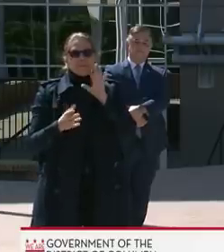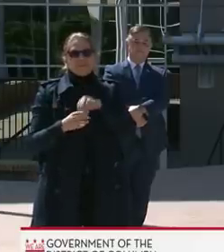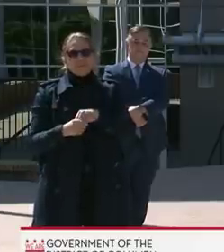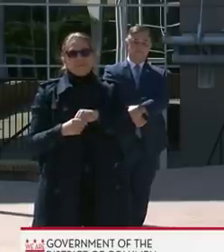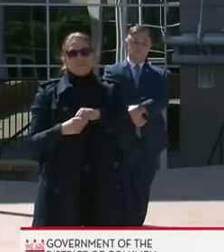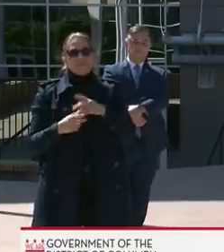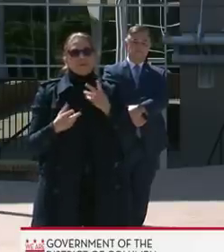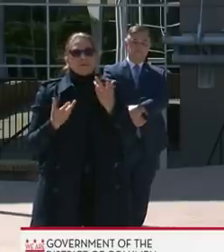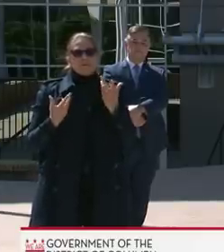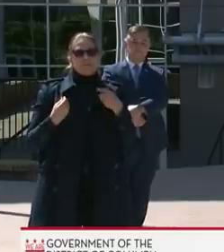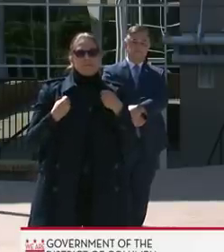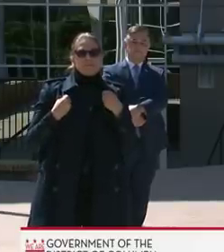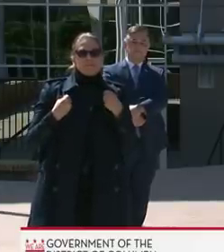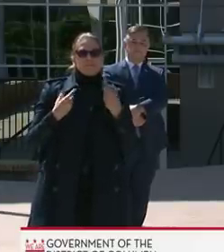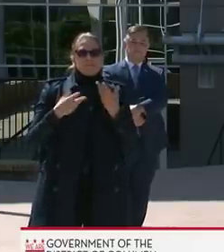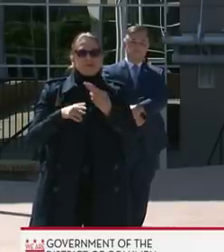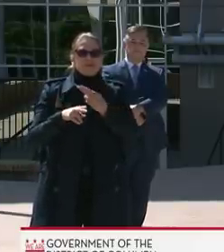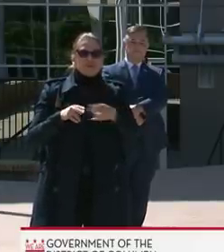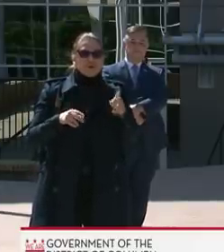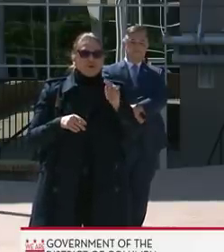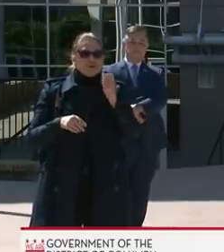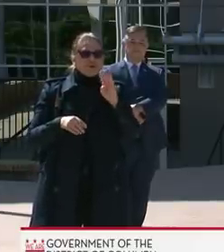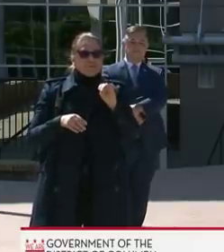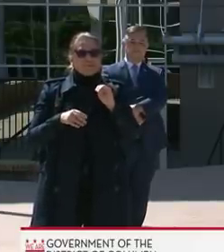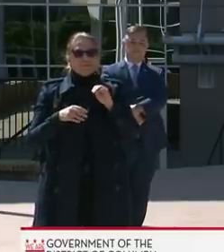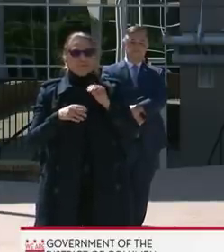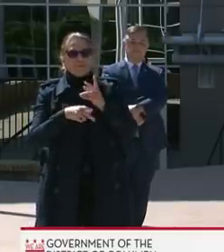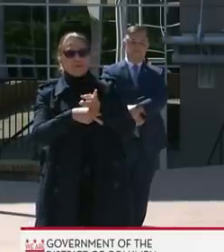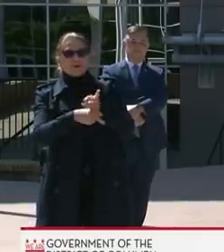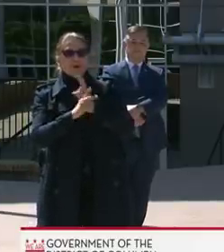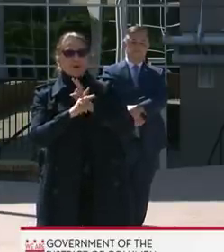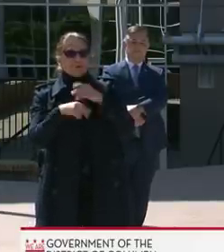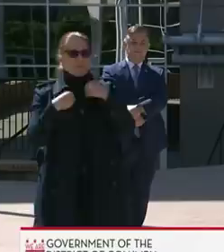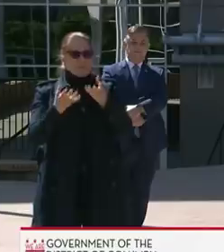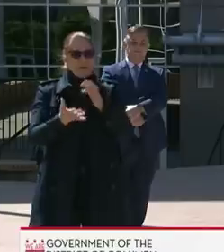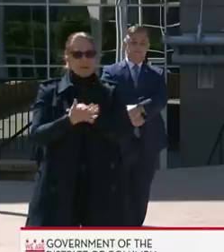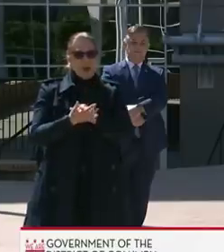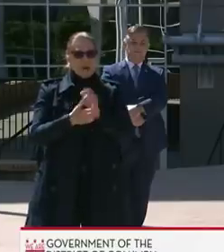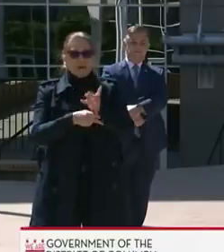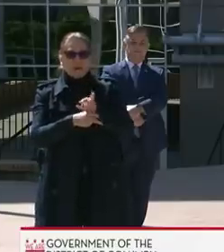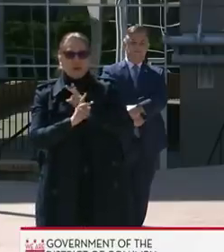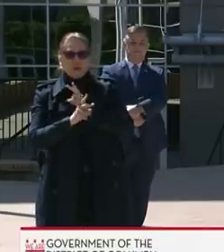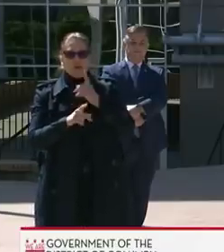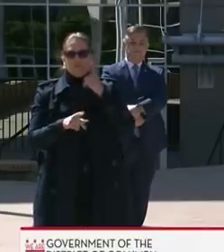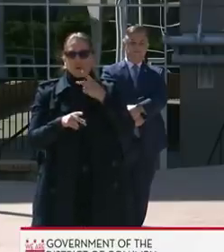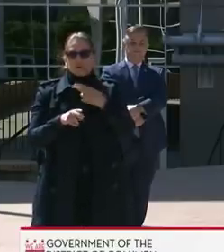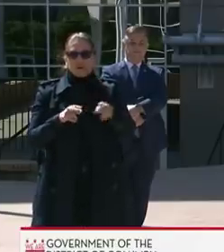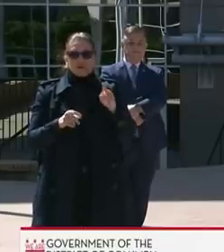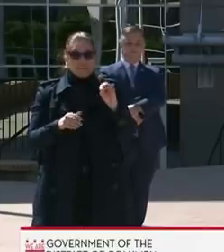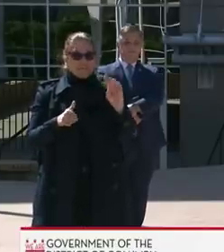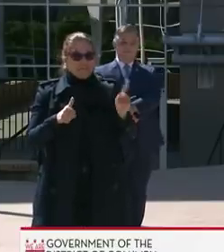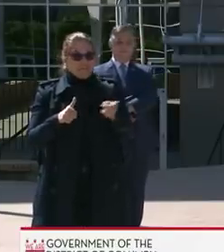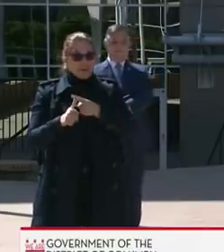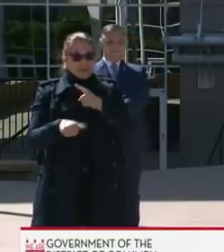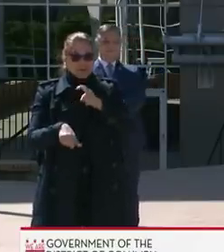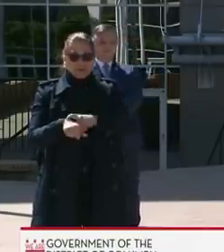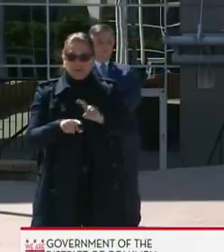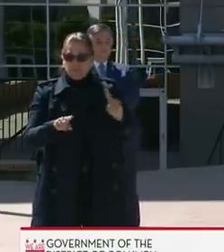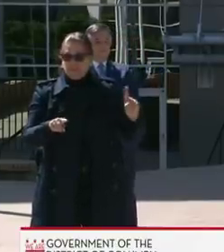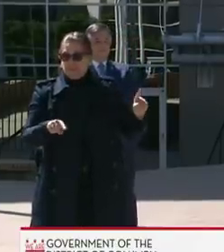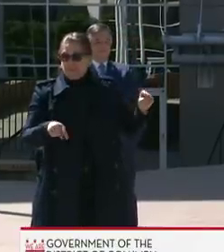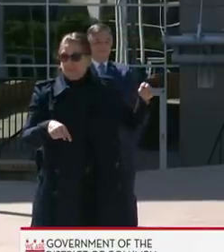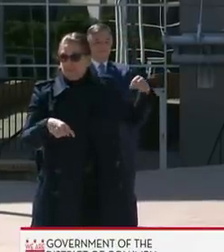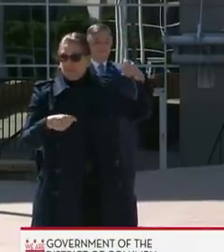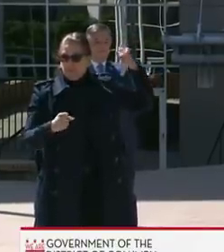borrowing, and this is the first time in, I'm going to say, half a decade that the district has contemplated having to do